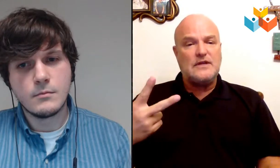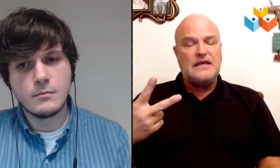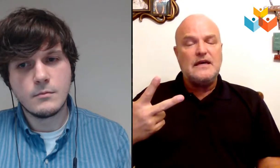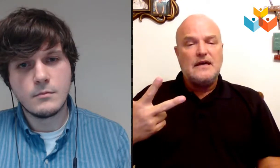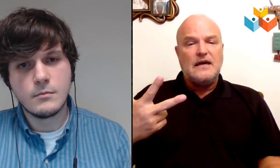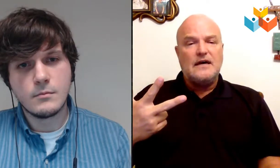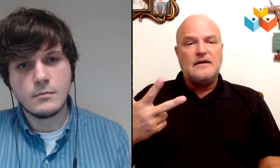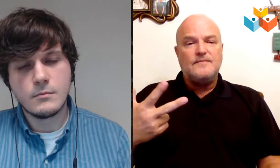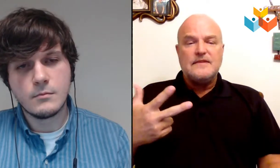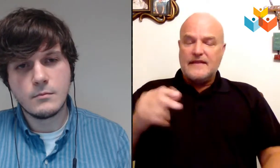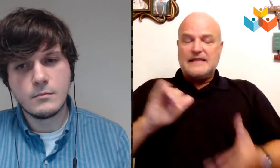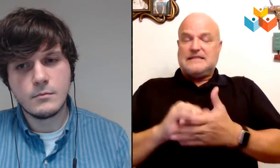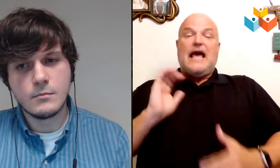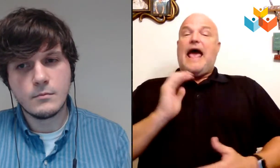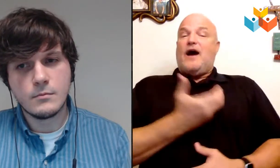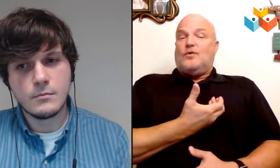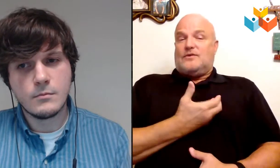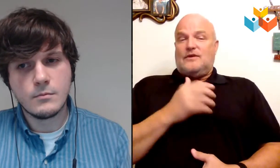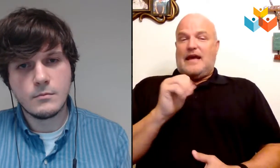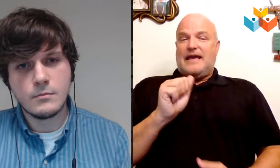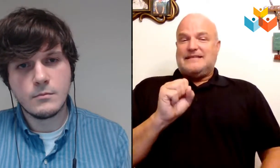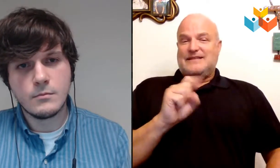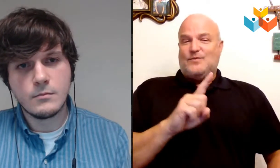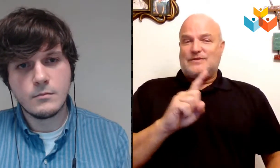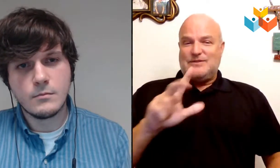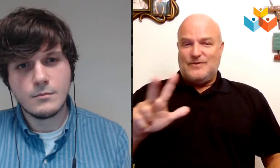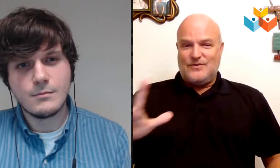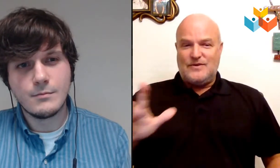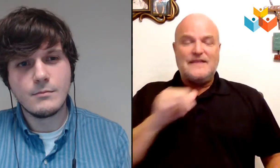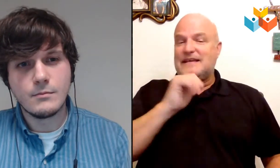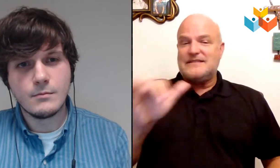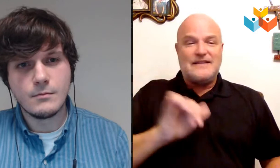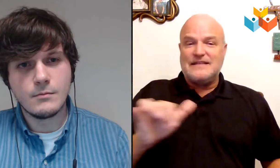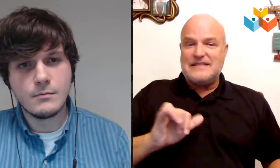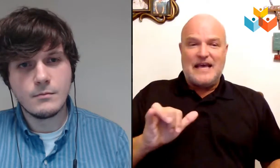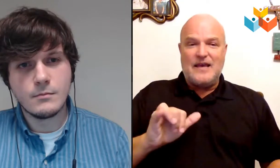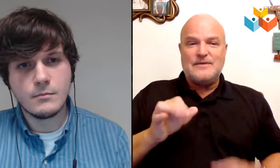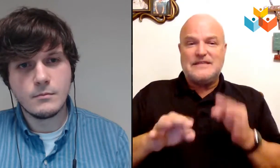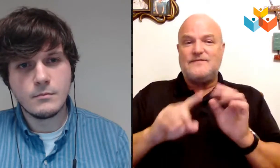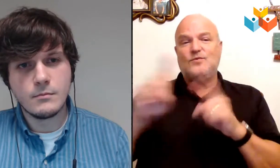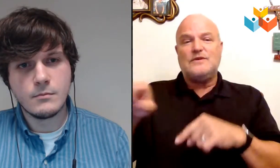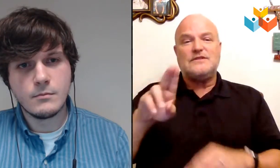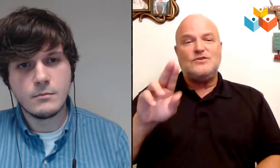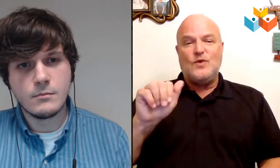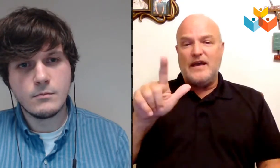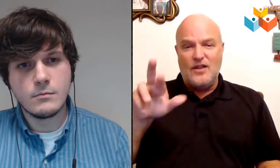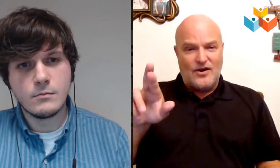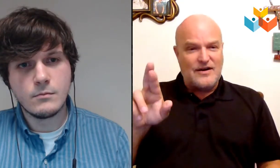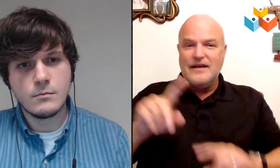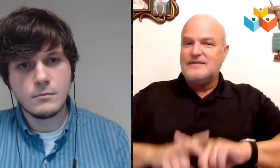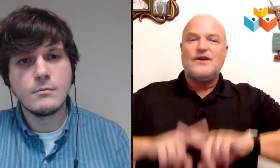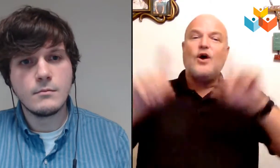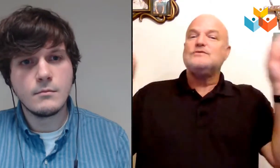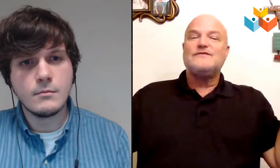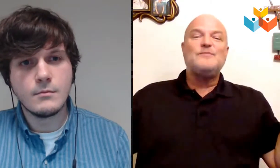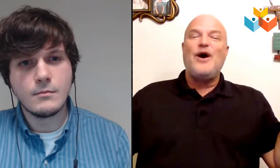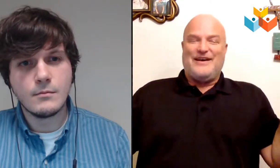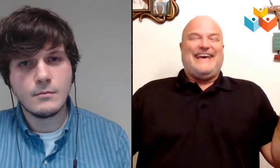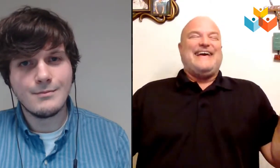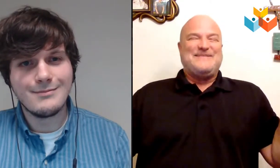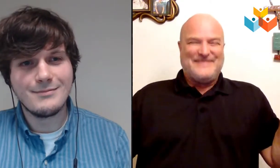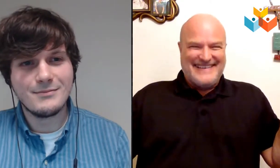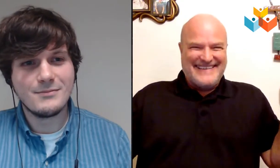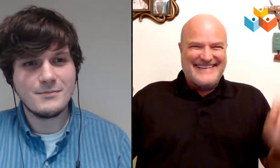and 3. Now that's our ASL 1, 2, and 3. That's not the same as if you went to UALR, a whole